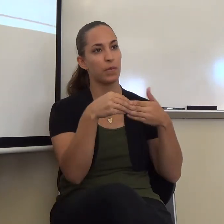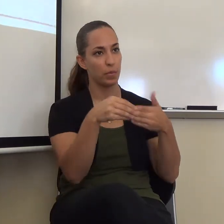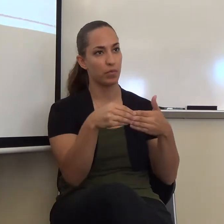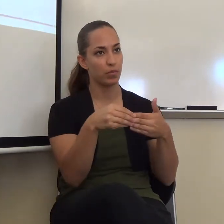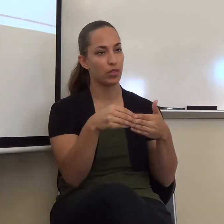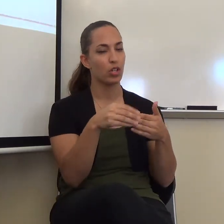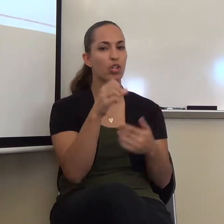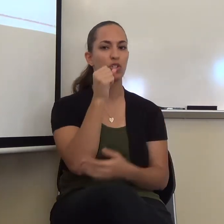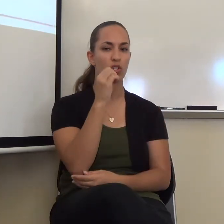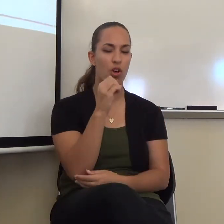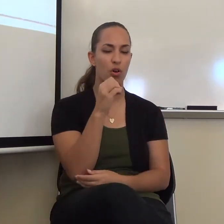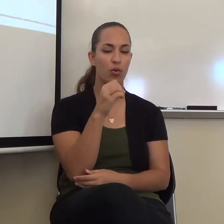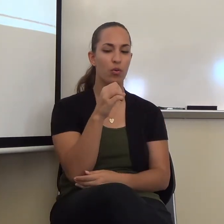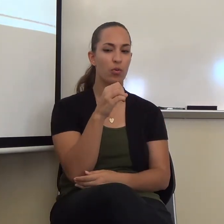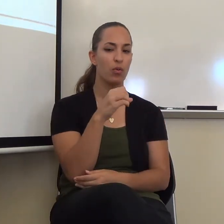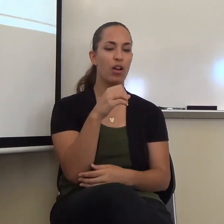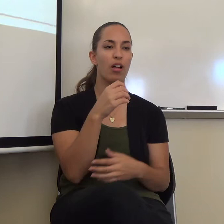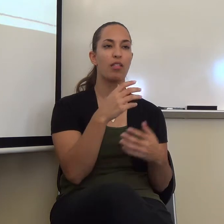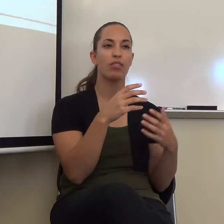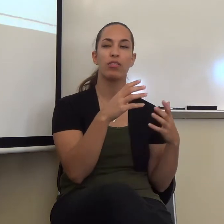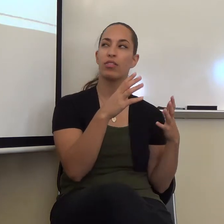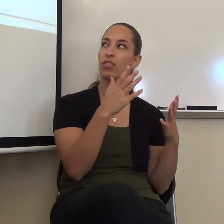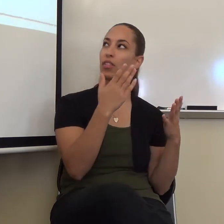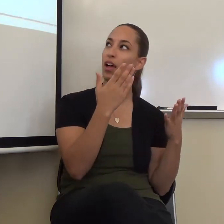Oh, they're in favor of heavier sentences. Okay.